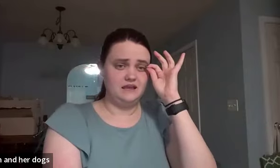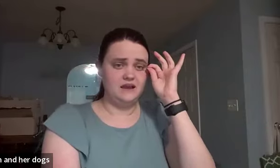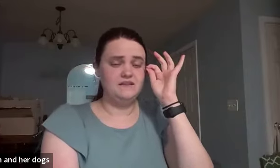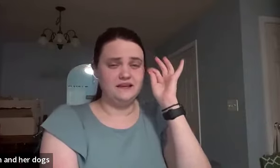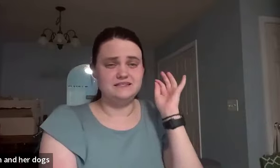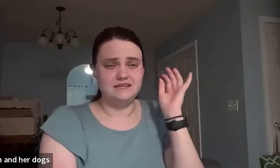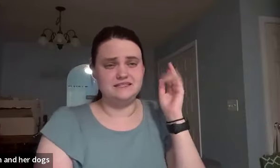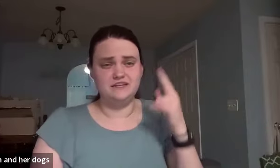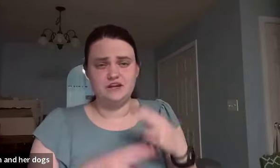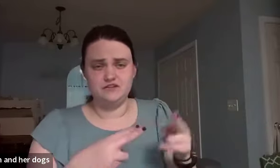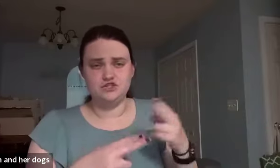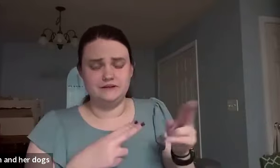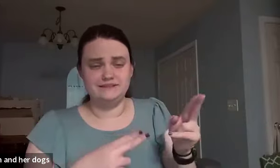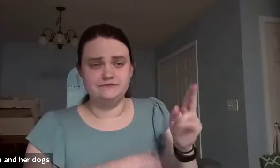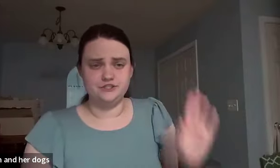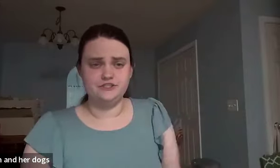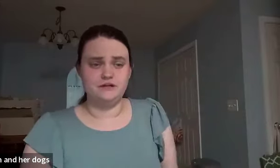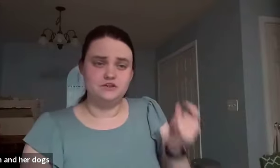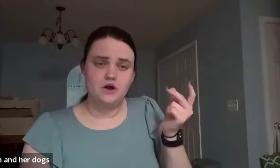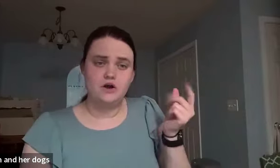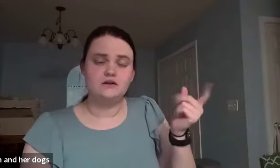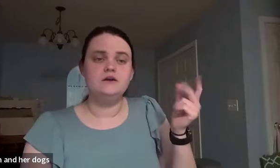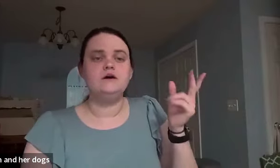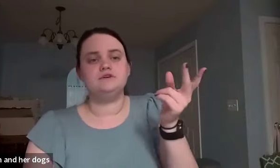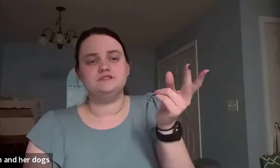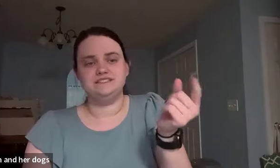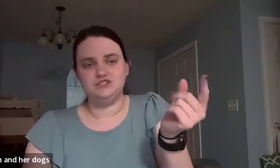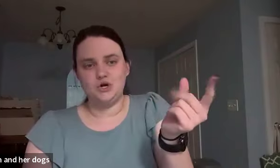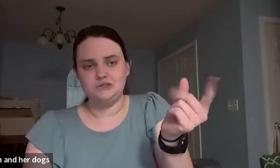It kind of, like I said, it's like kind of the shortened version. So like dog versus dog.